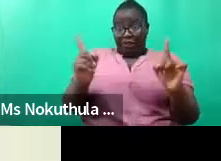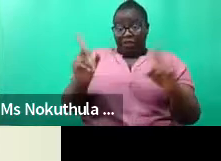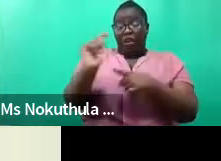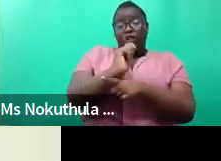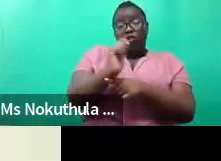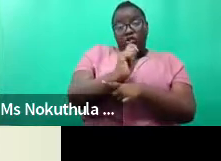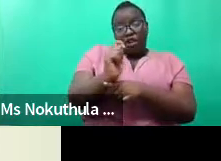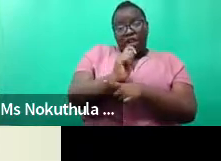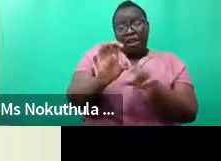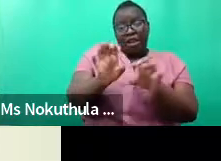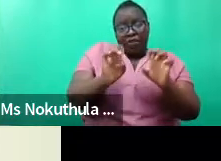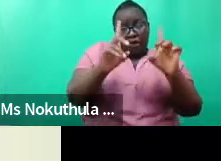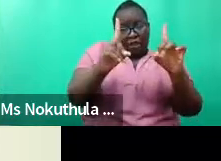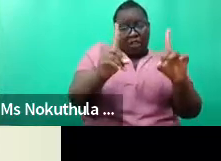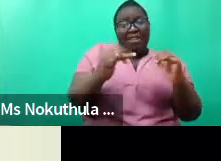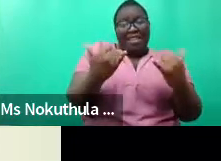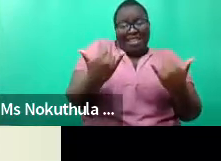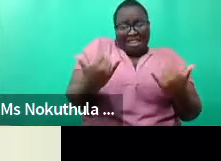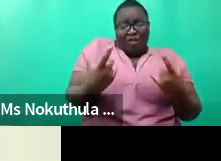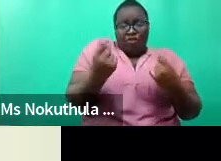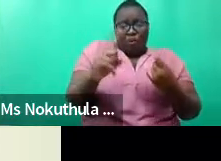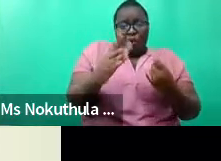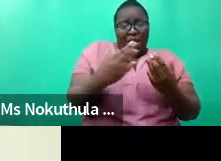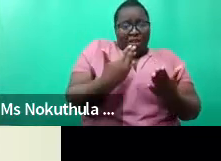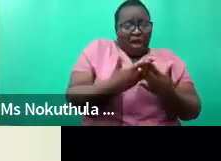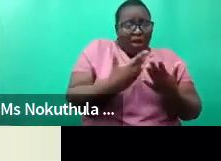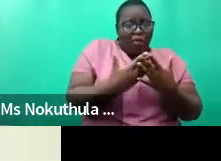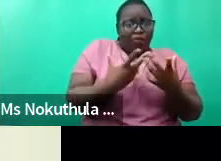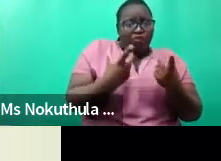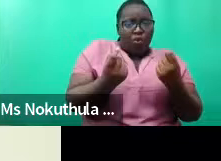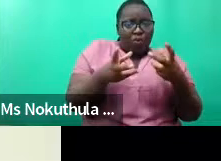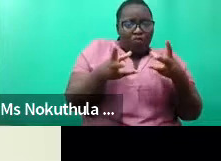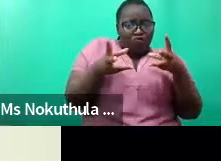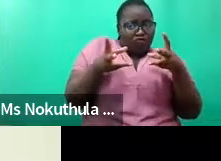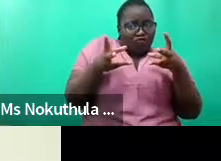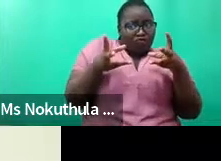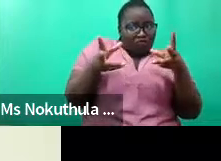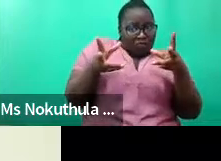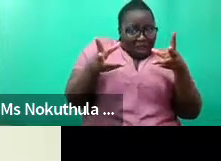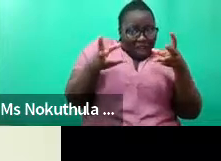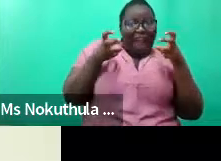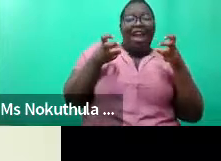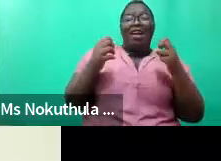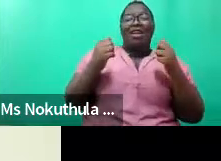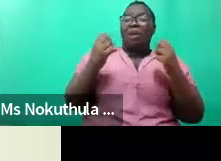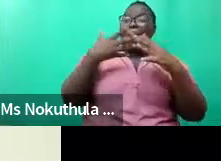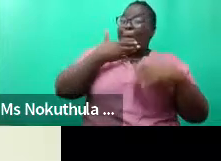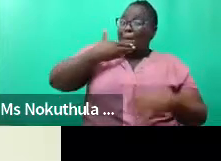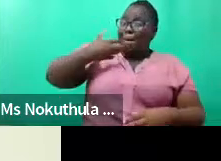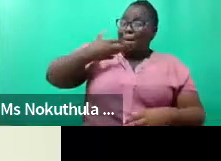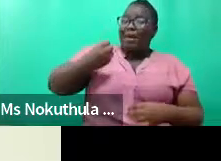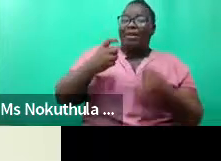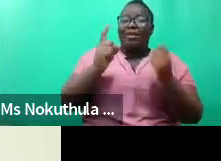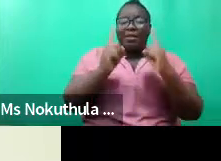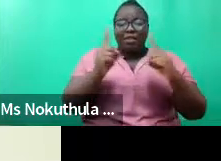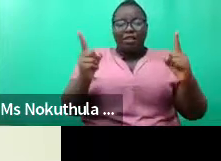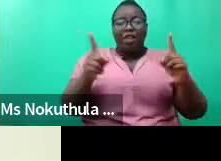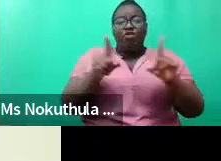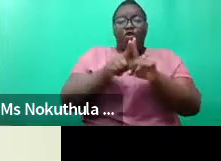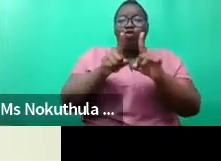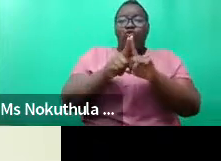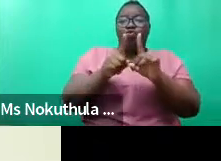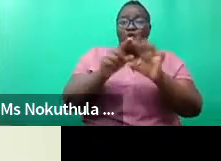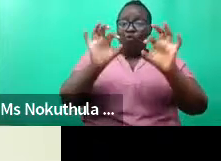that is where we are able to attract the best teachers, the most competent, qualified, and